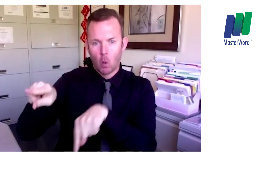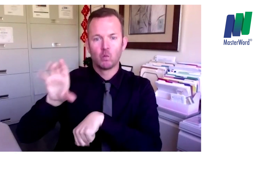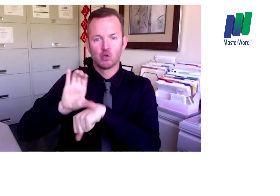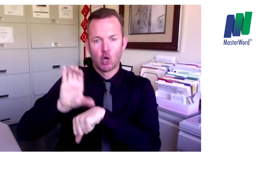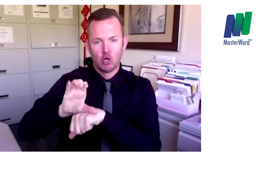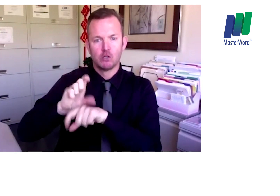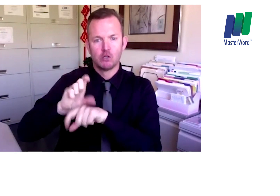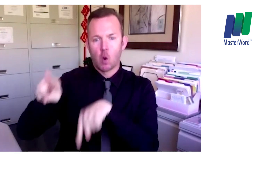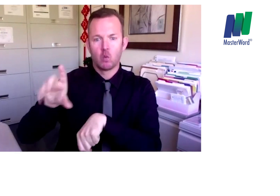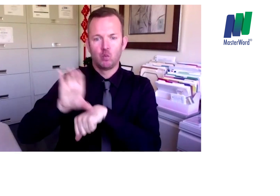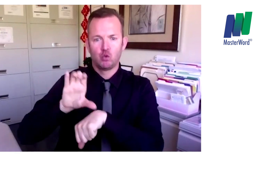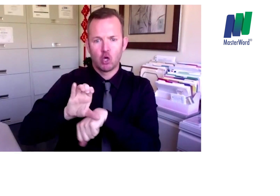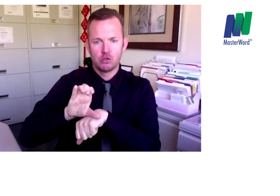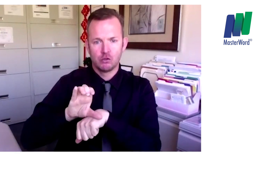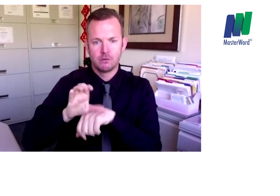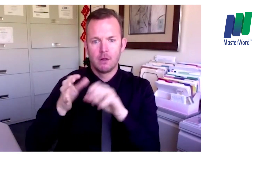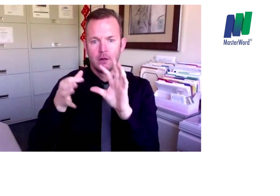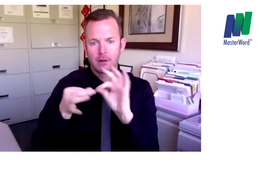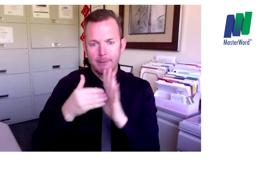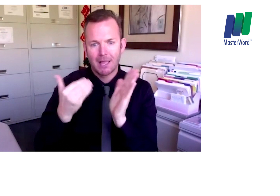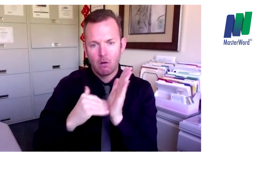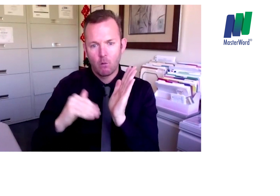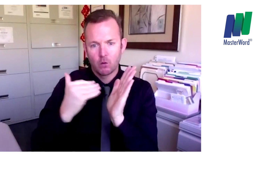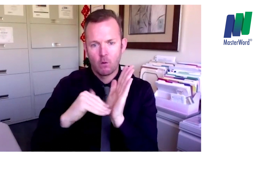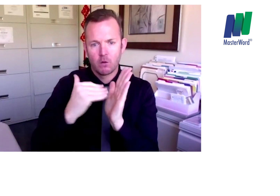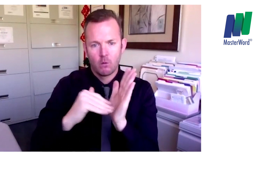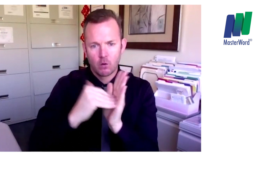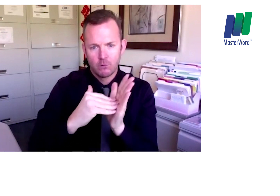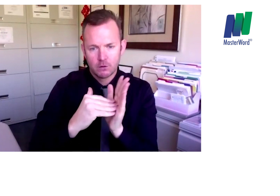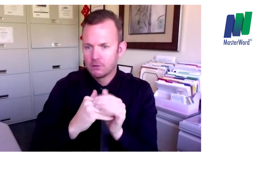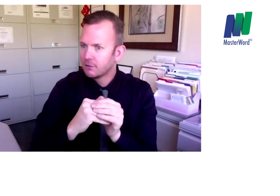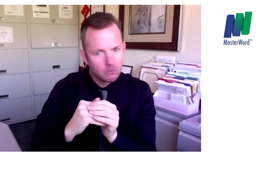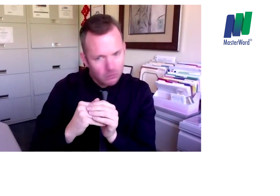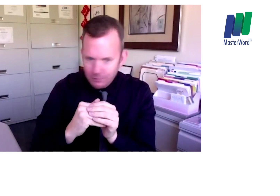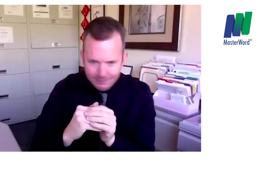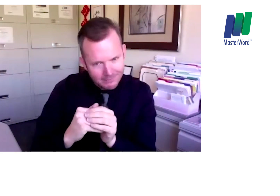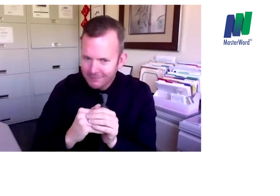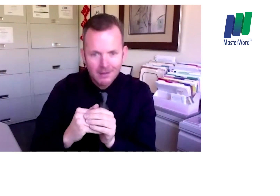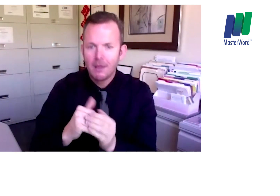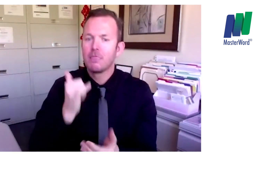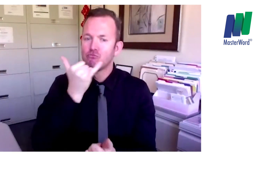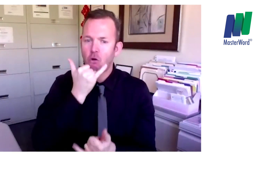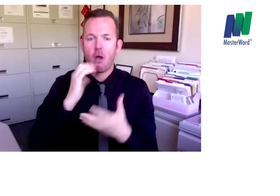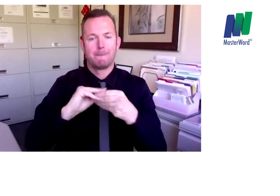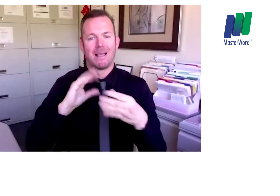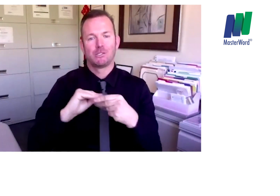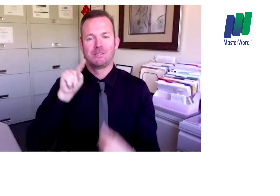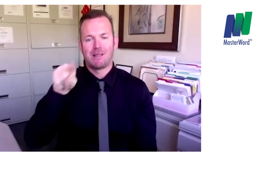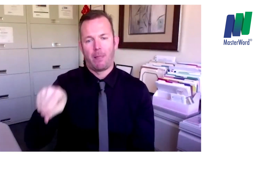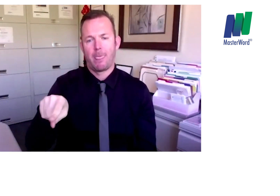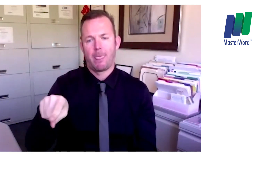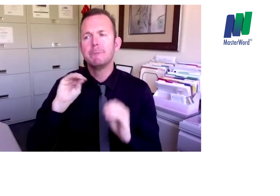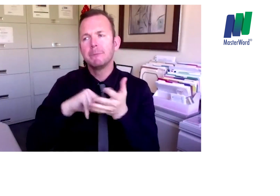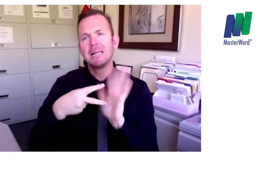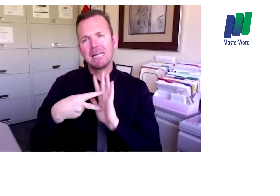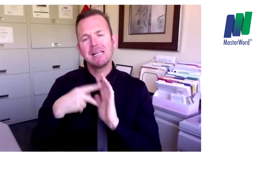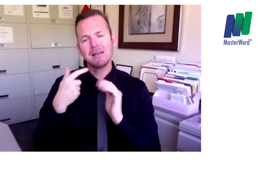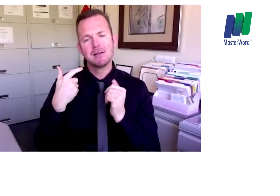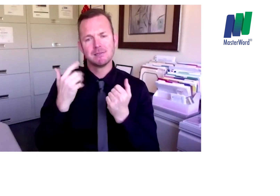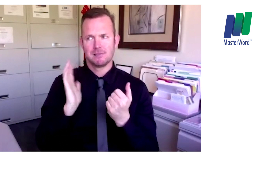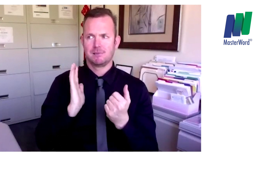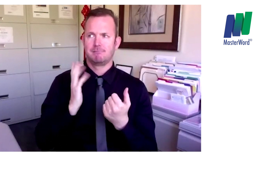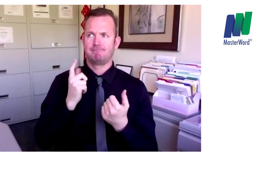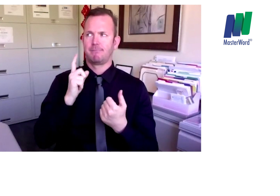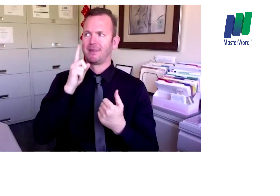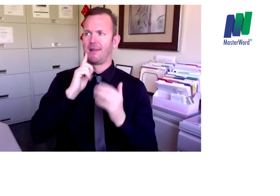sign language was not what was actually being said in English. The example that I'm using here from a local county, an interpreter is actually telling the deaf community to go